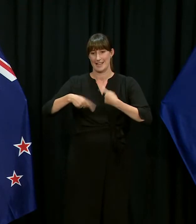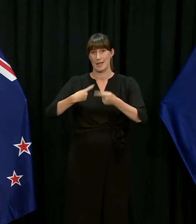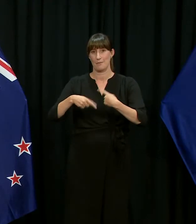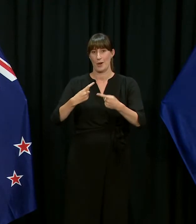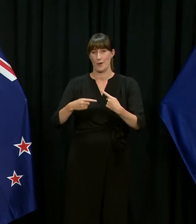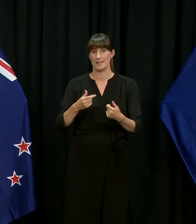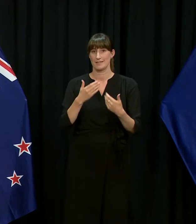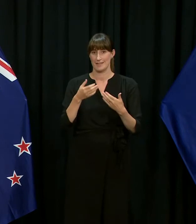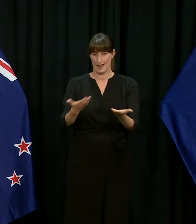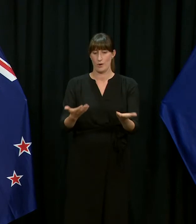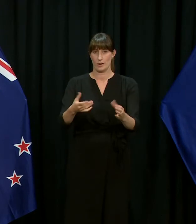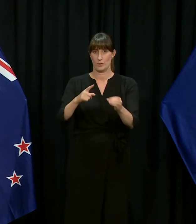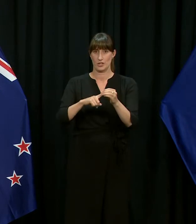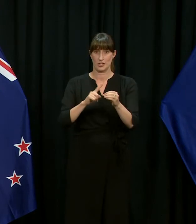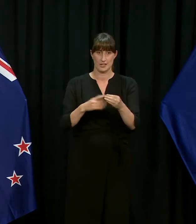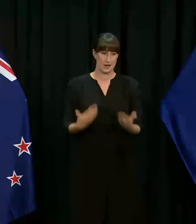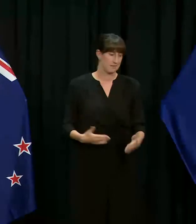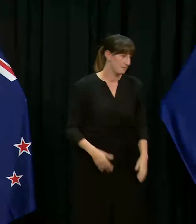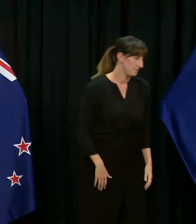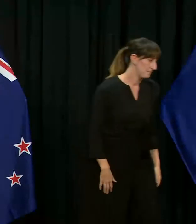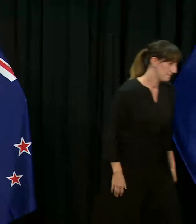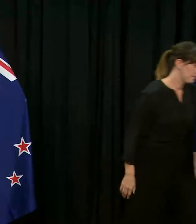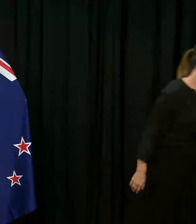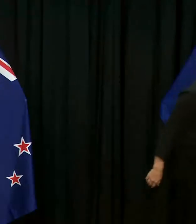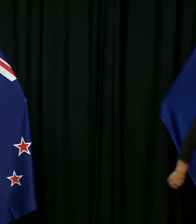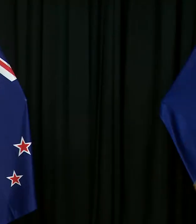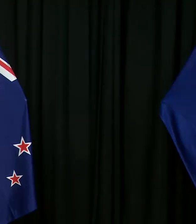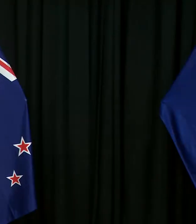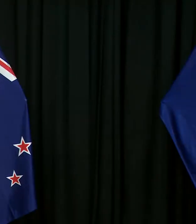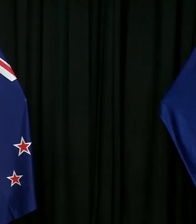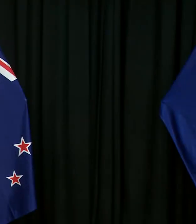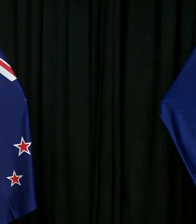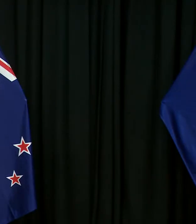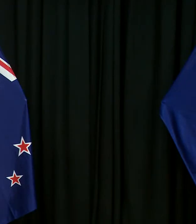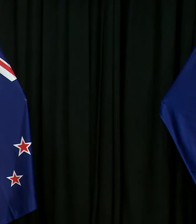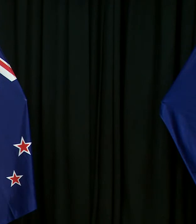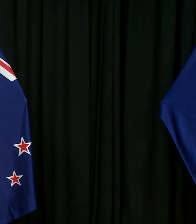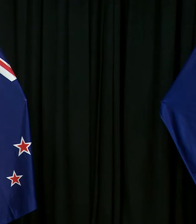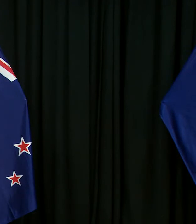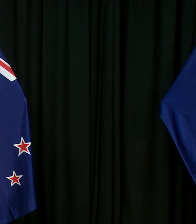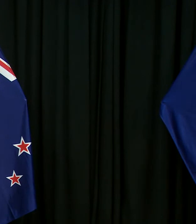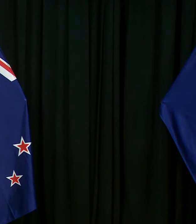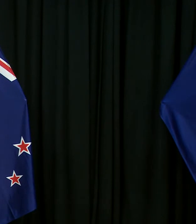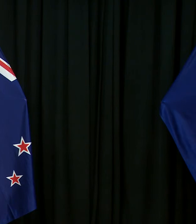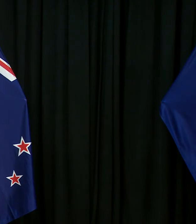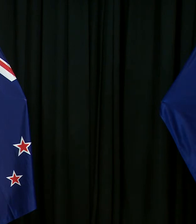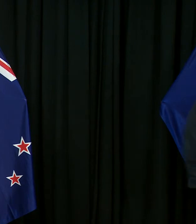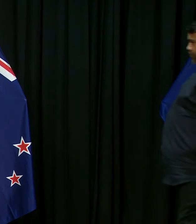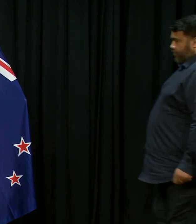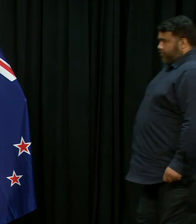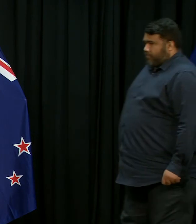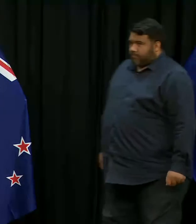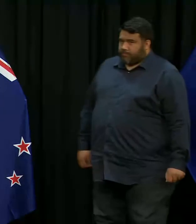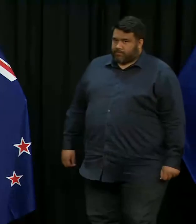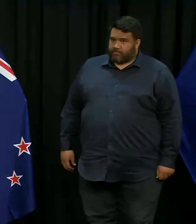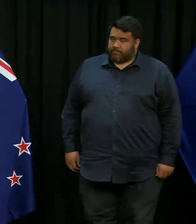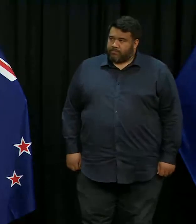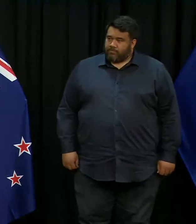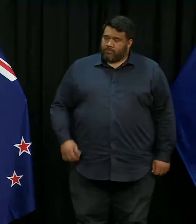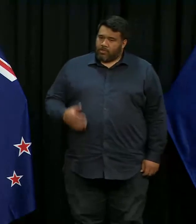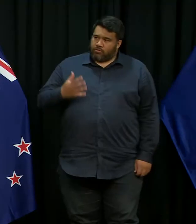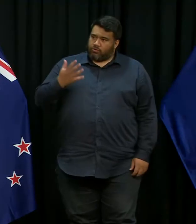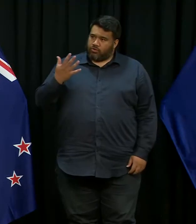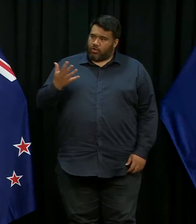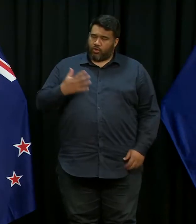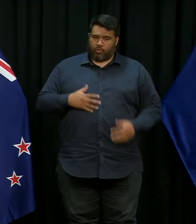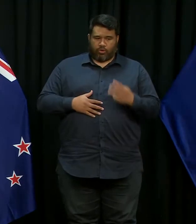happy to take questions. Prime Minister, with so many outstanding test results, particularly from the school, how are you so confident that this is contained? Keep in